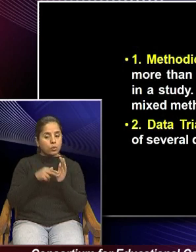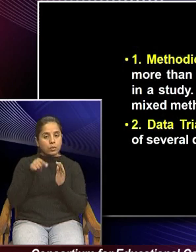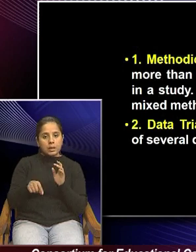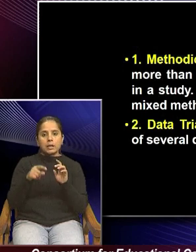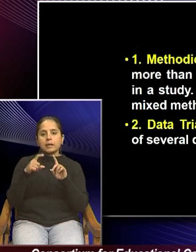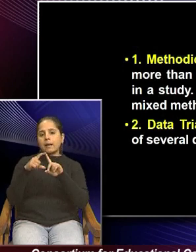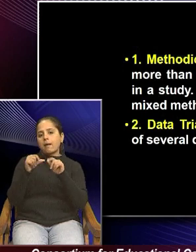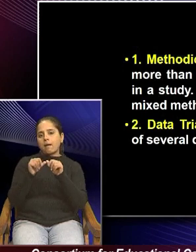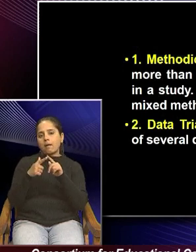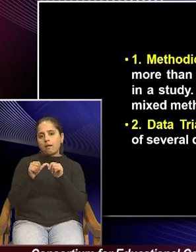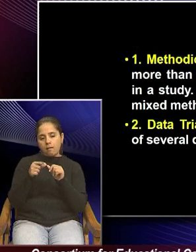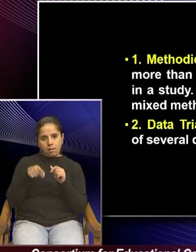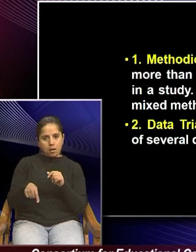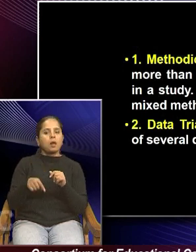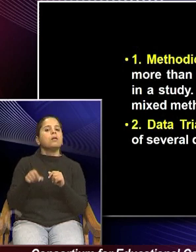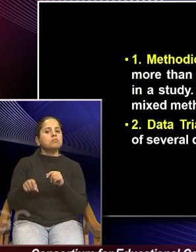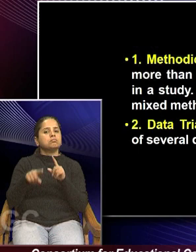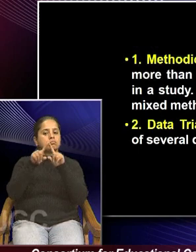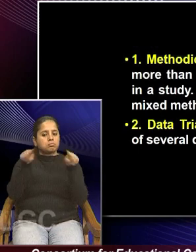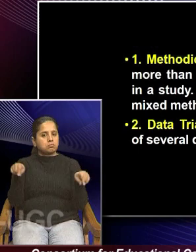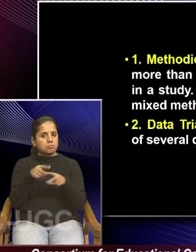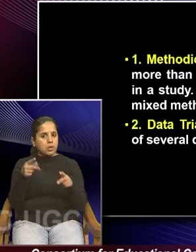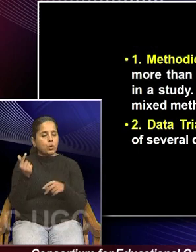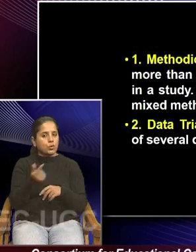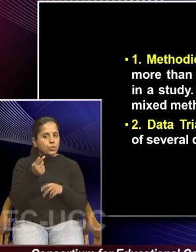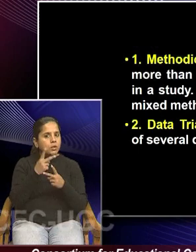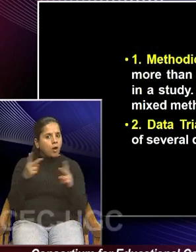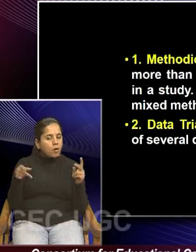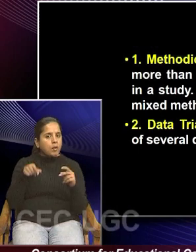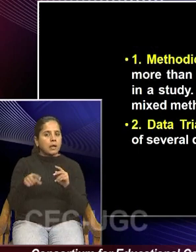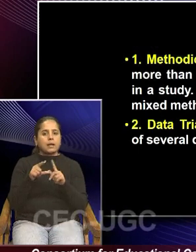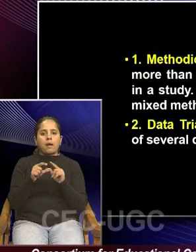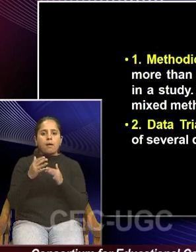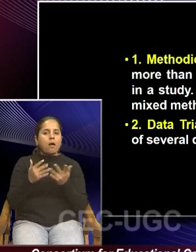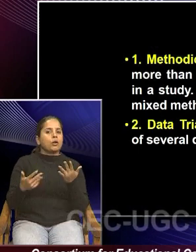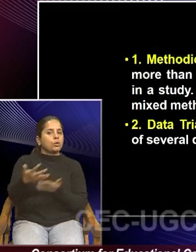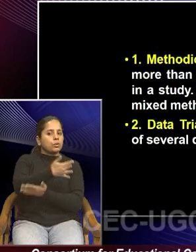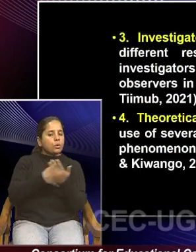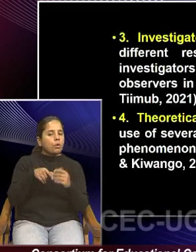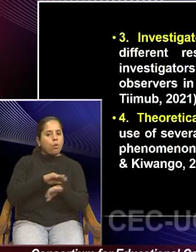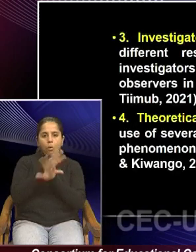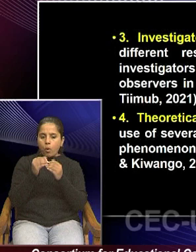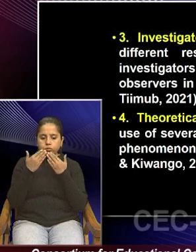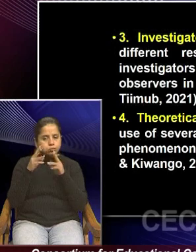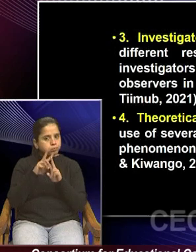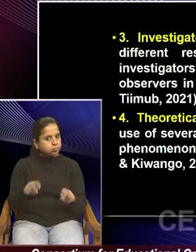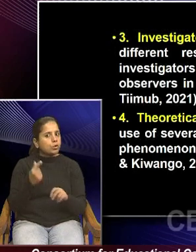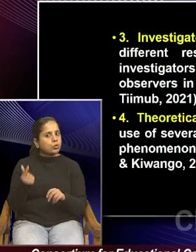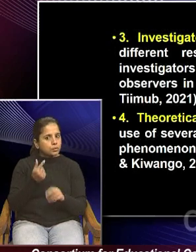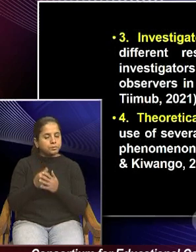data triangulation, which makes use of several data sources in a study together. Third